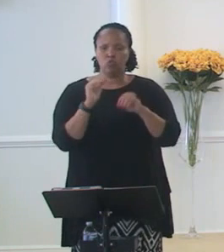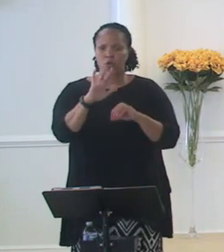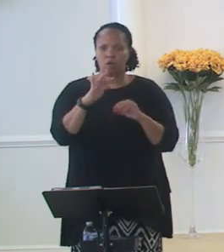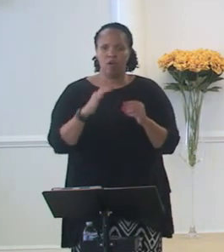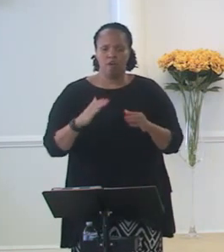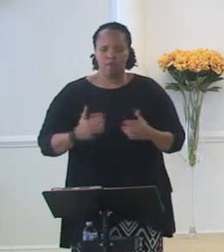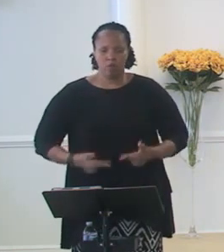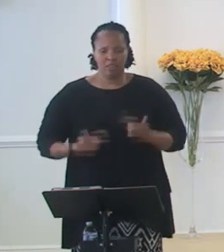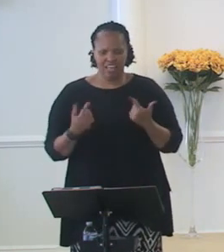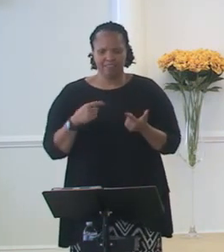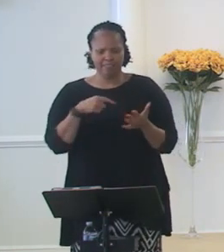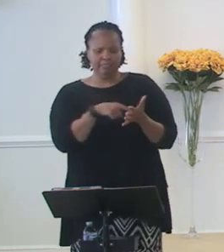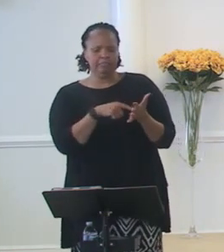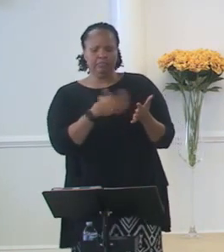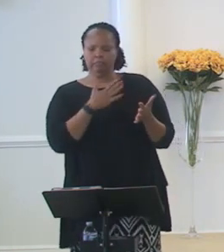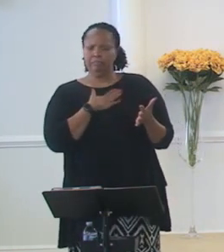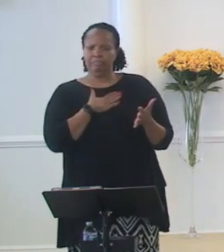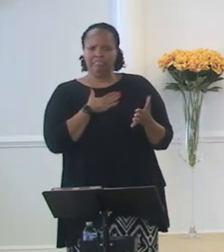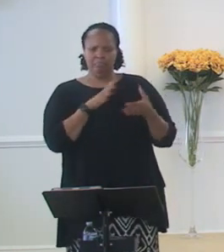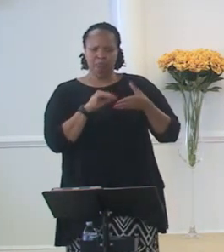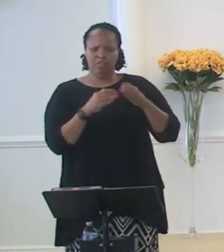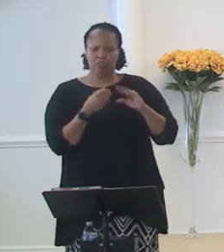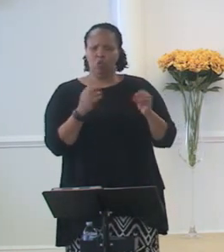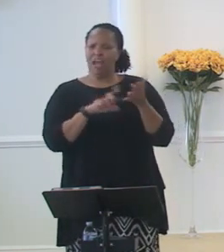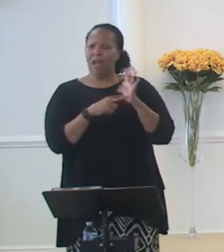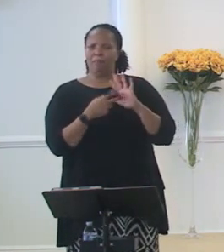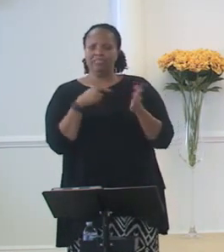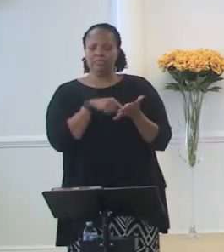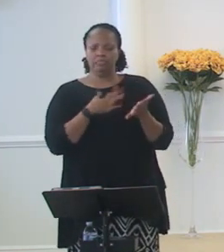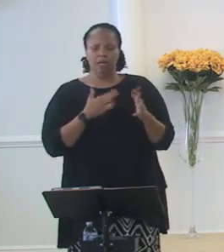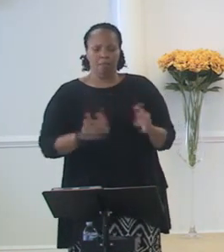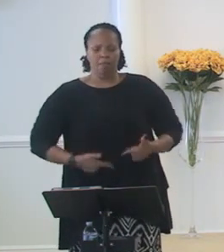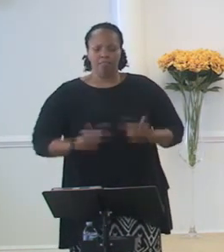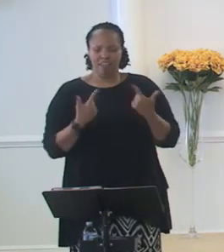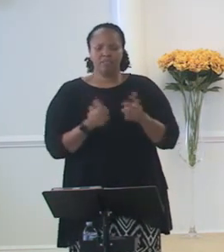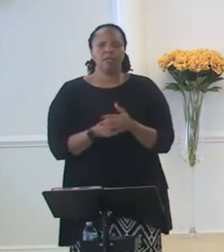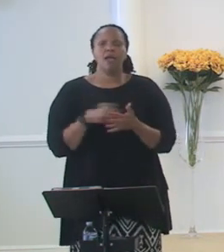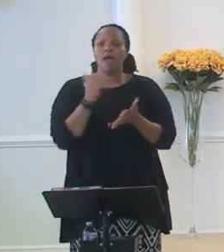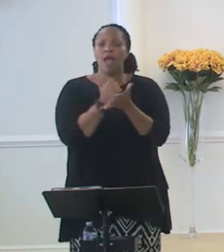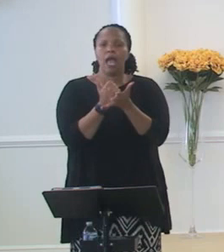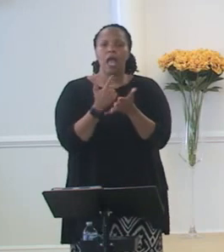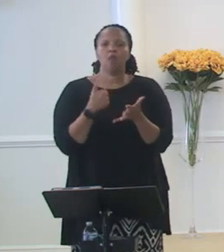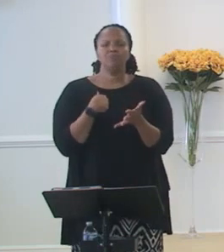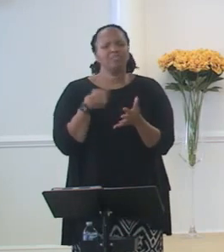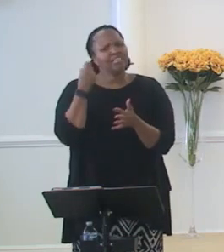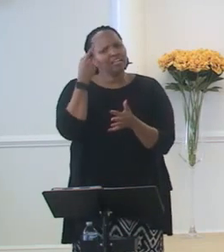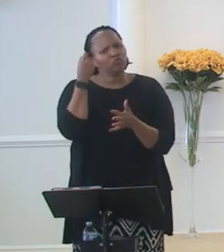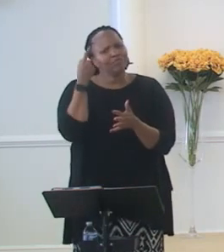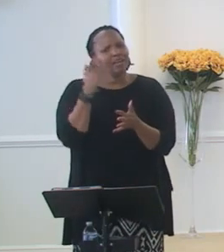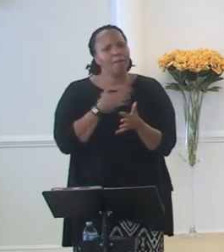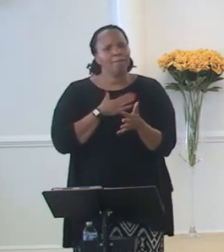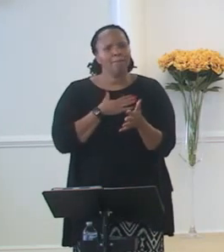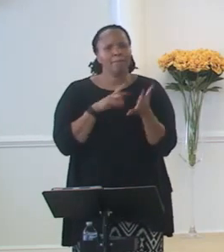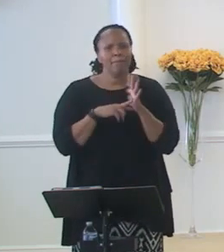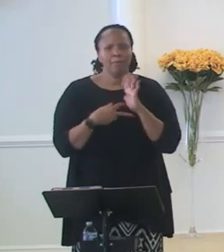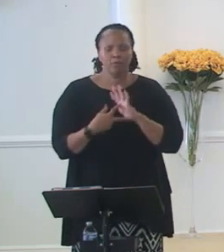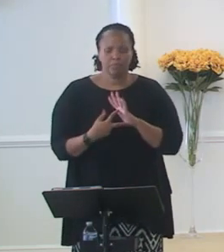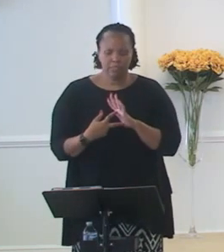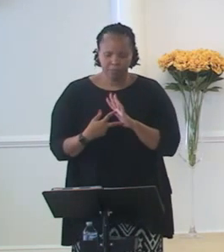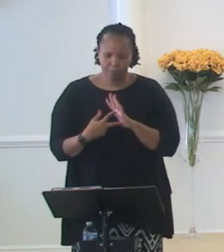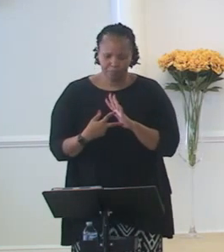This is my narrative, which helps me make sense of my purpose.